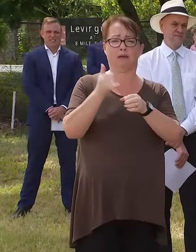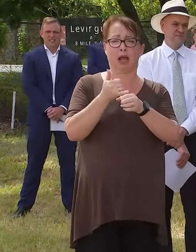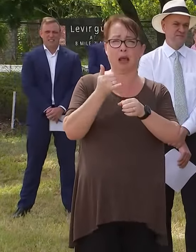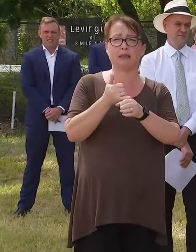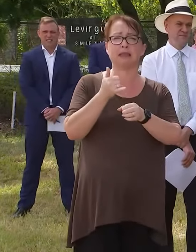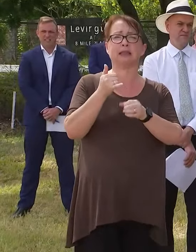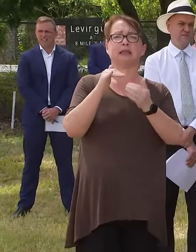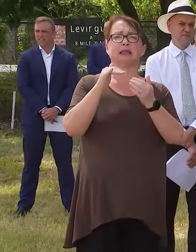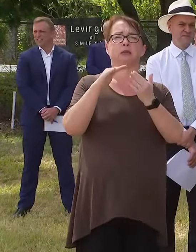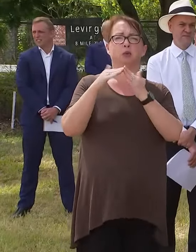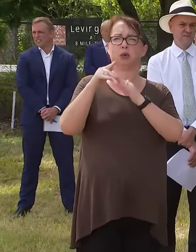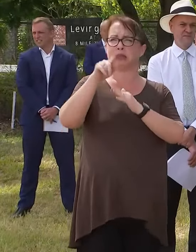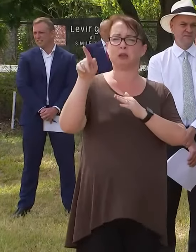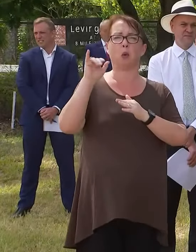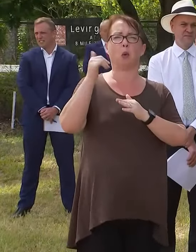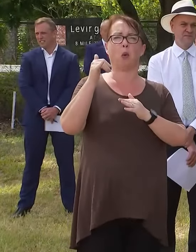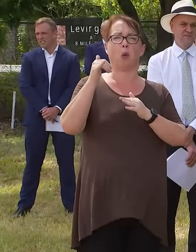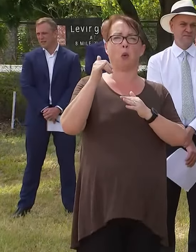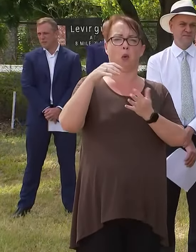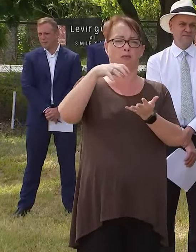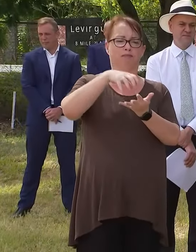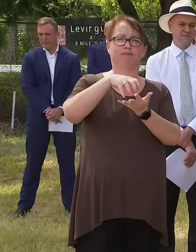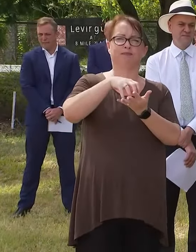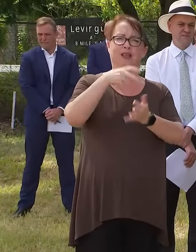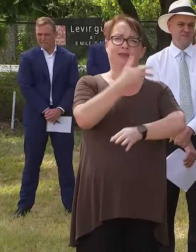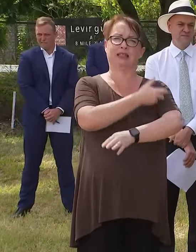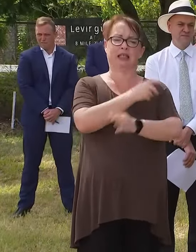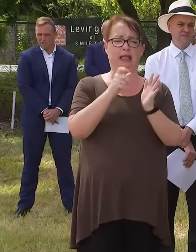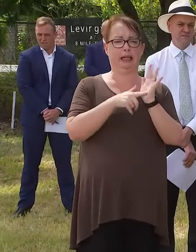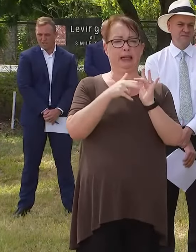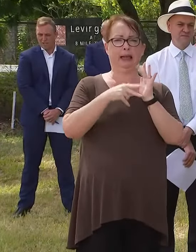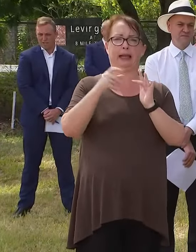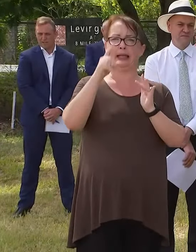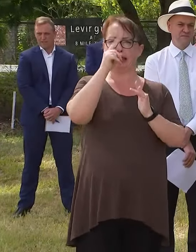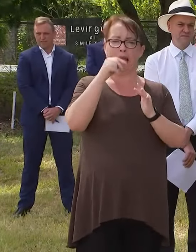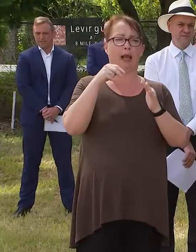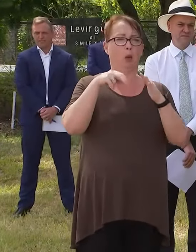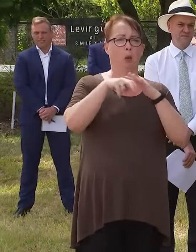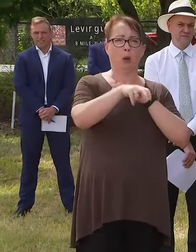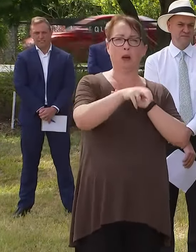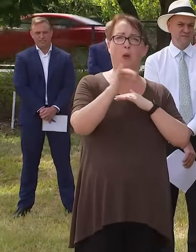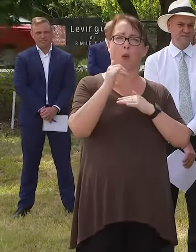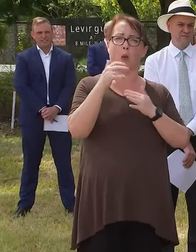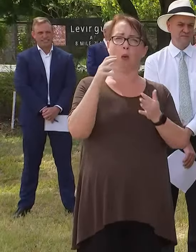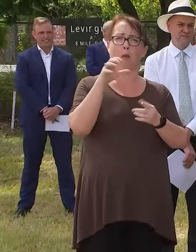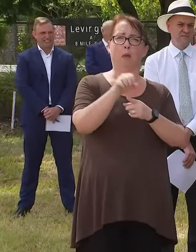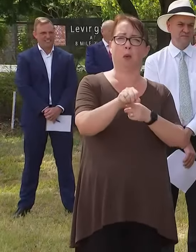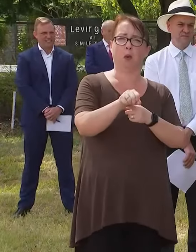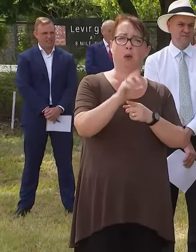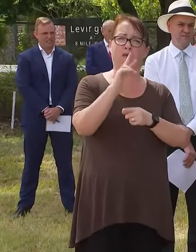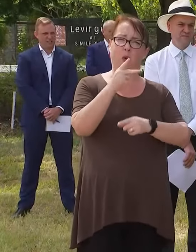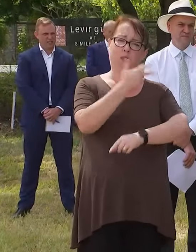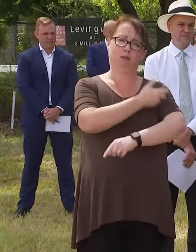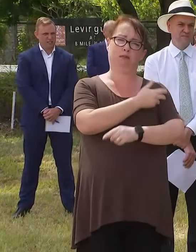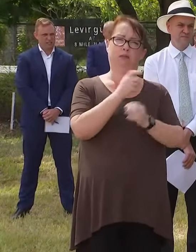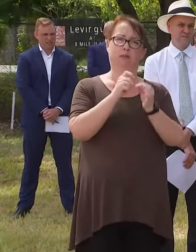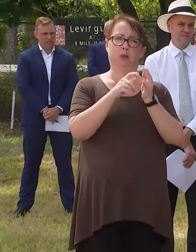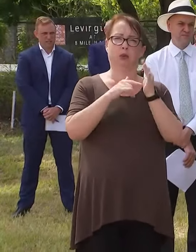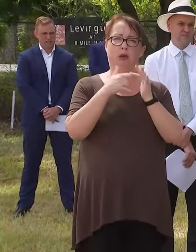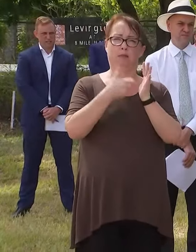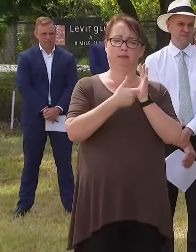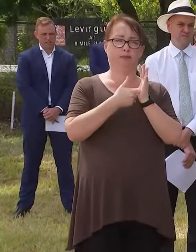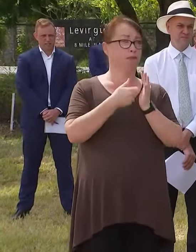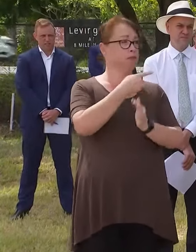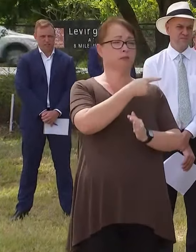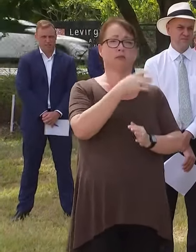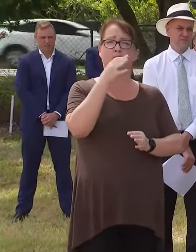of our state-run vaccination clinics. You can walk in or book to get those vaccinations. Any questions for the Chief Health Officer